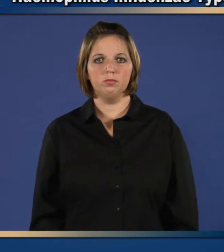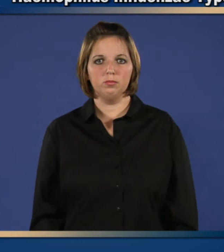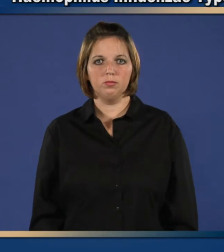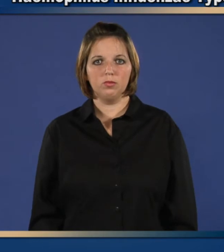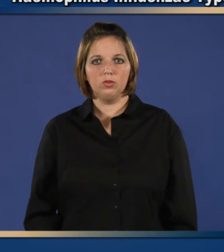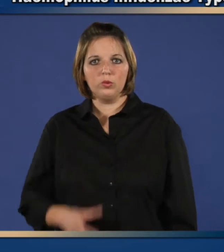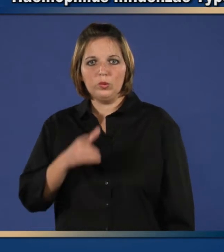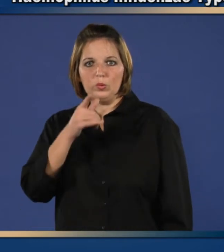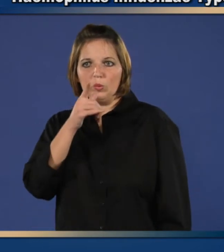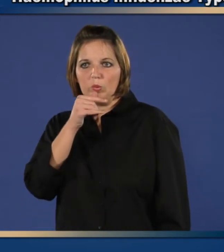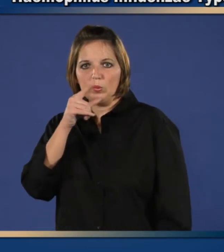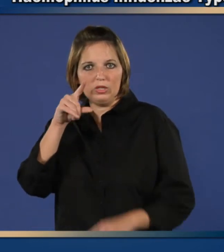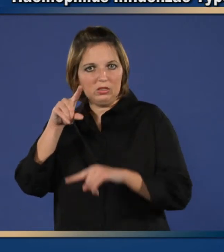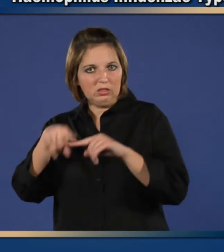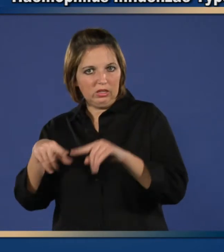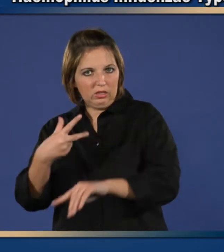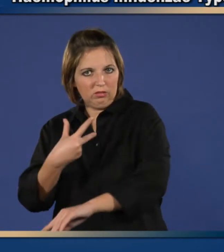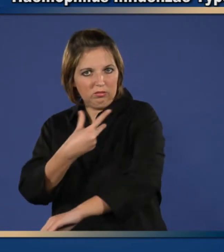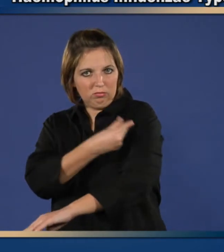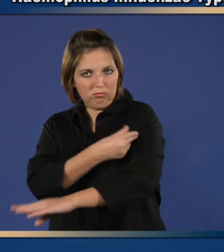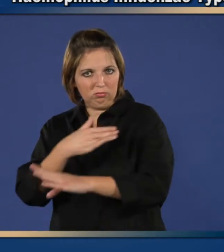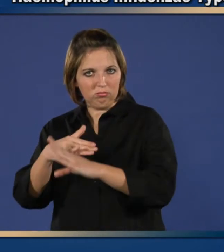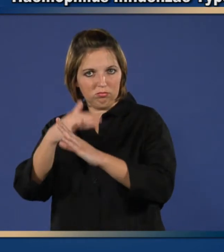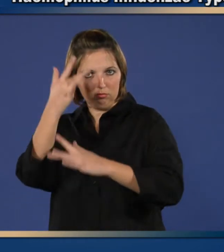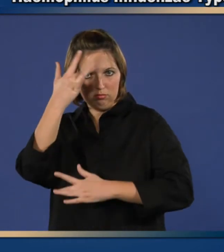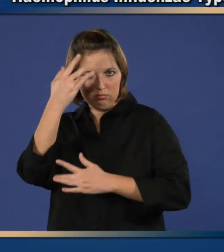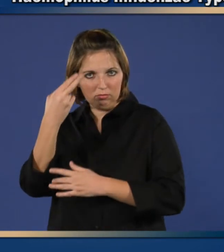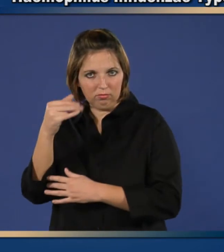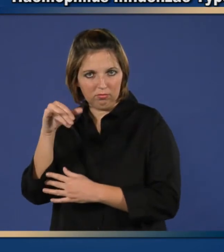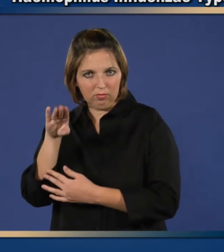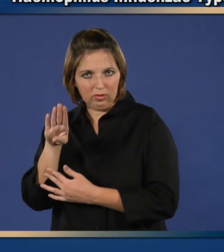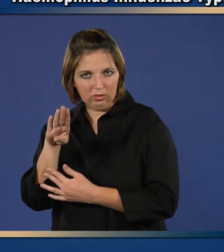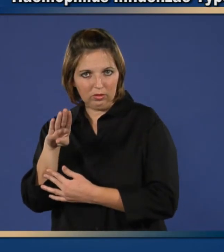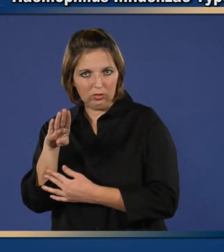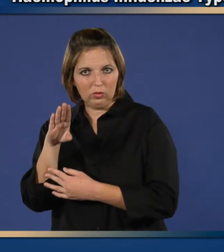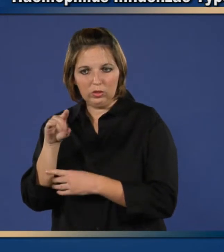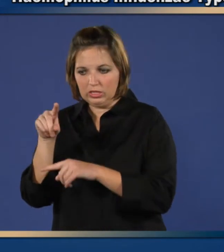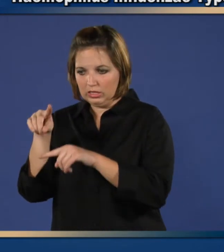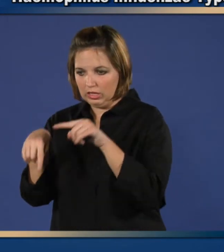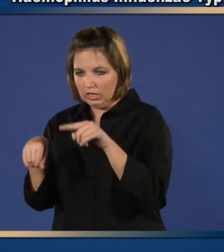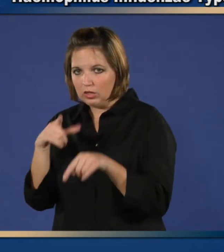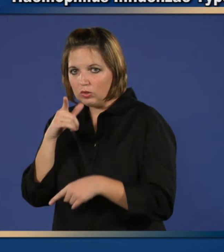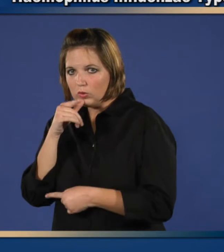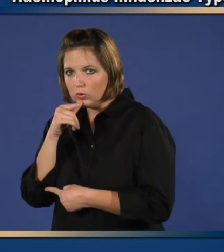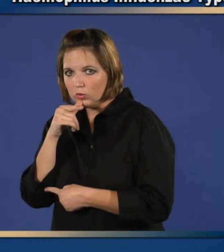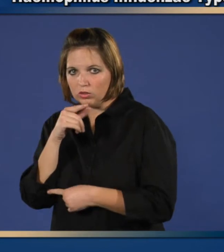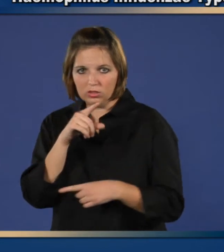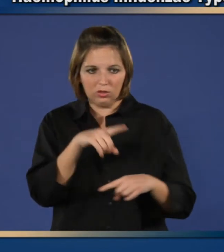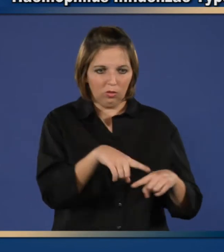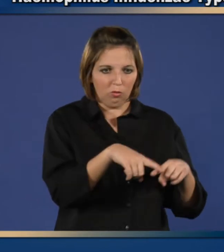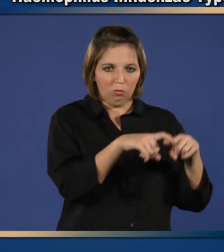3. Some people should not get Hib vaccine or should wait.